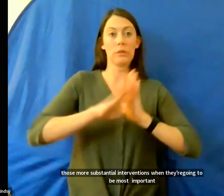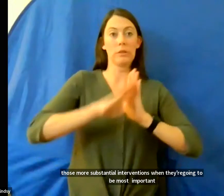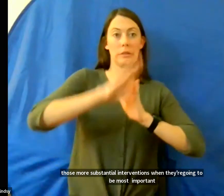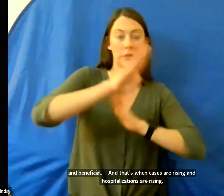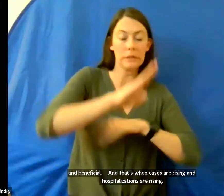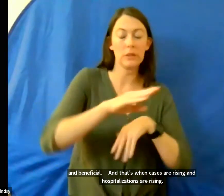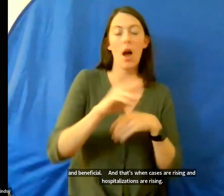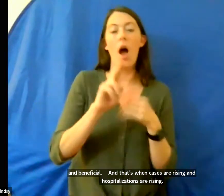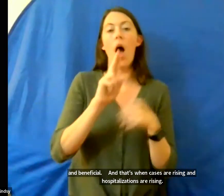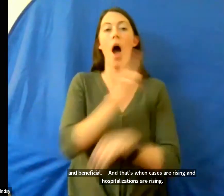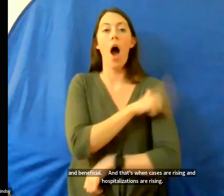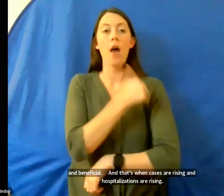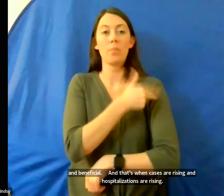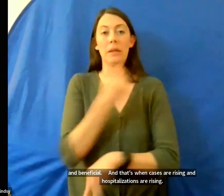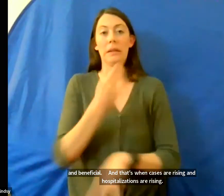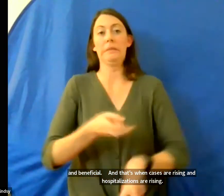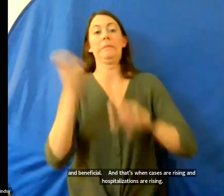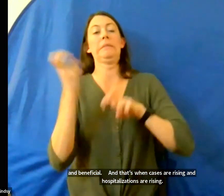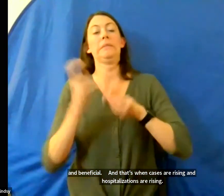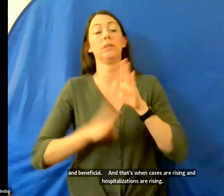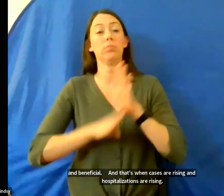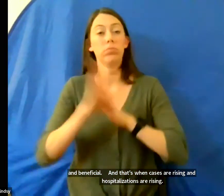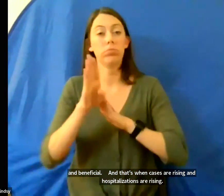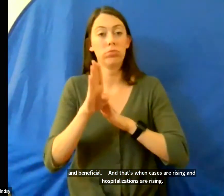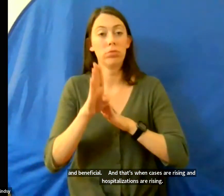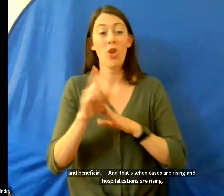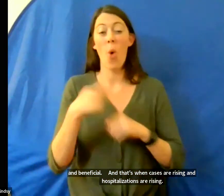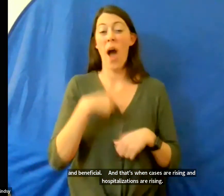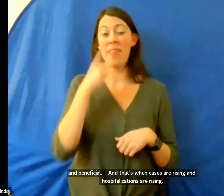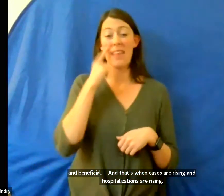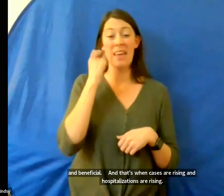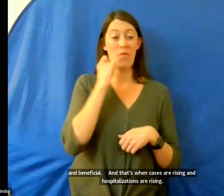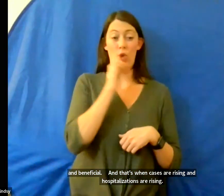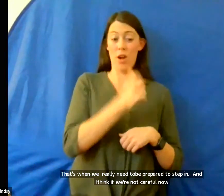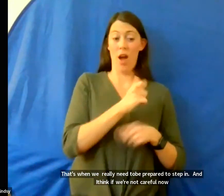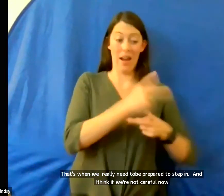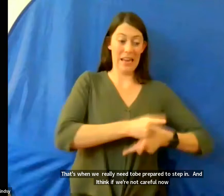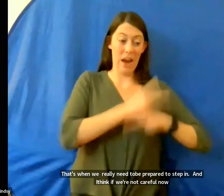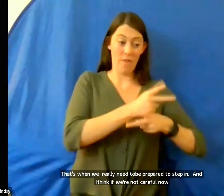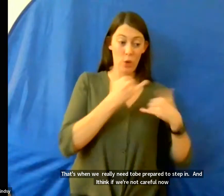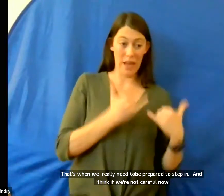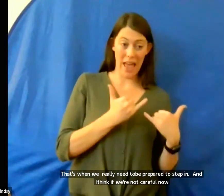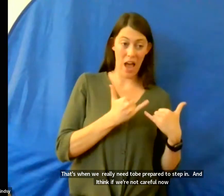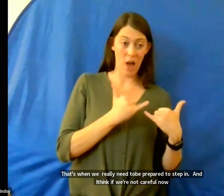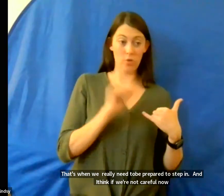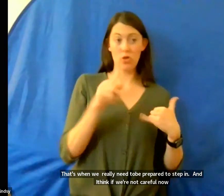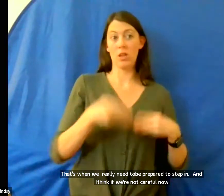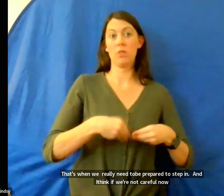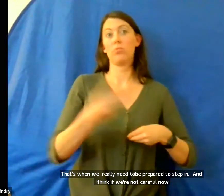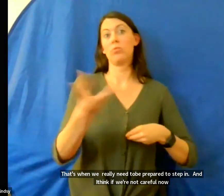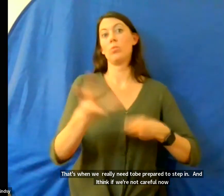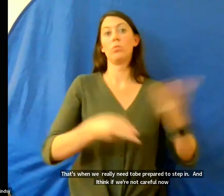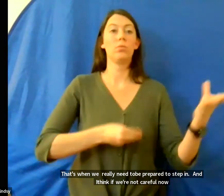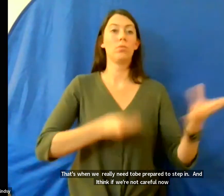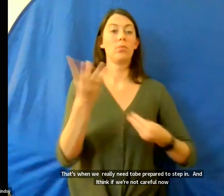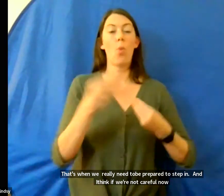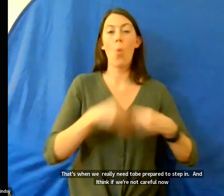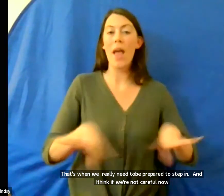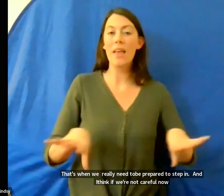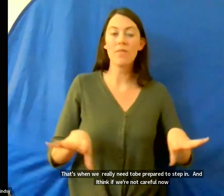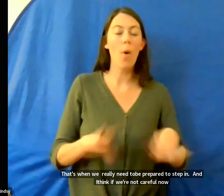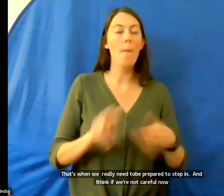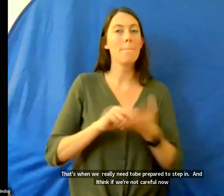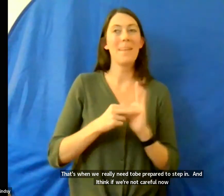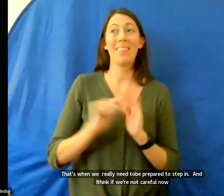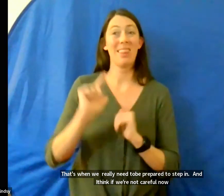think if we're not careful now, we'll limit our ability to do that. And that will, again, have the greatest impact